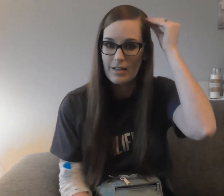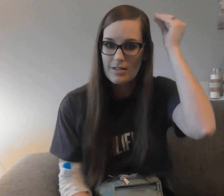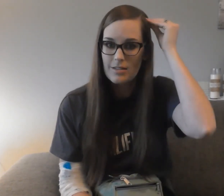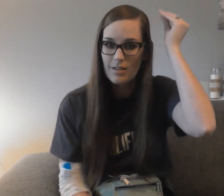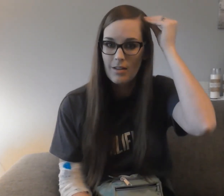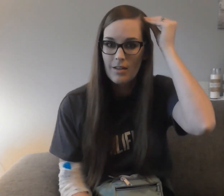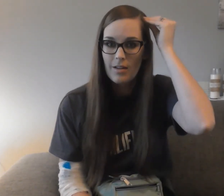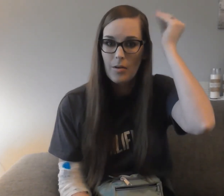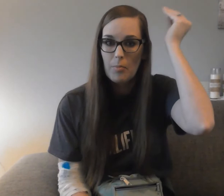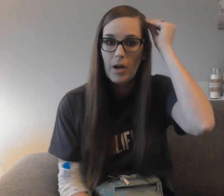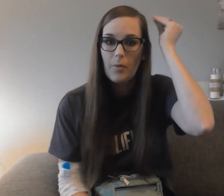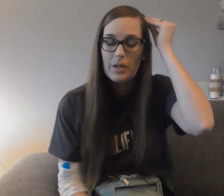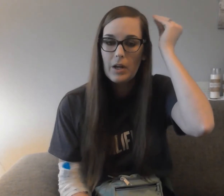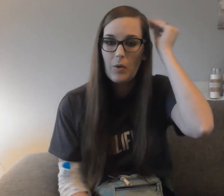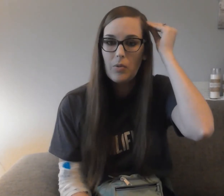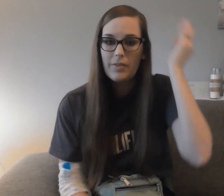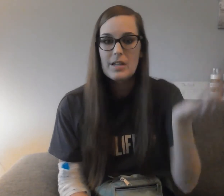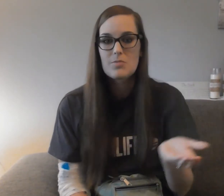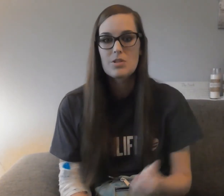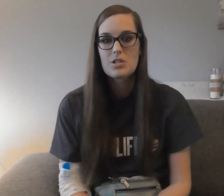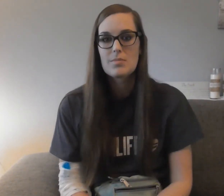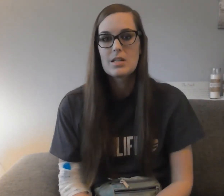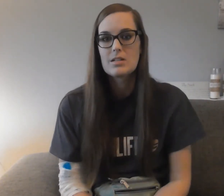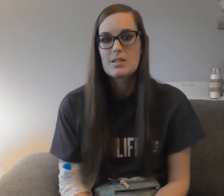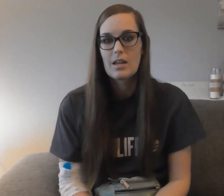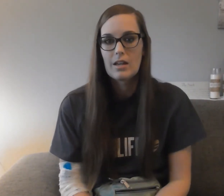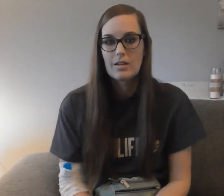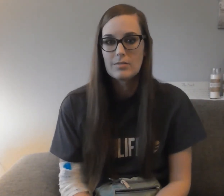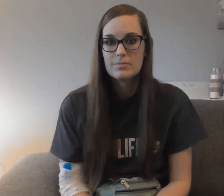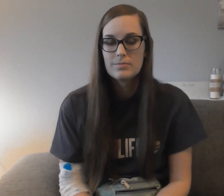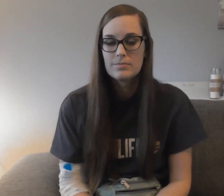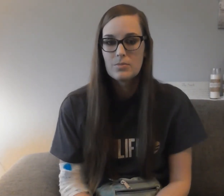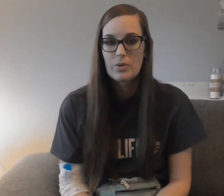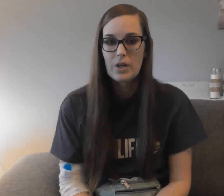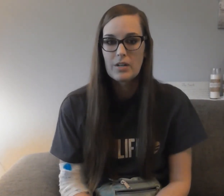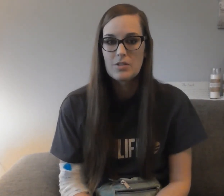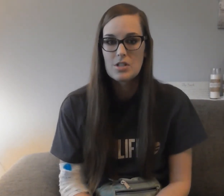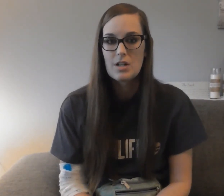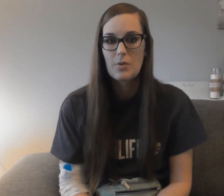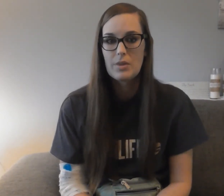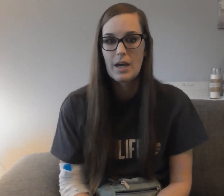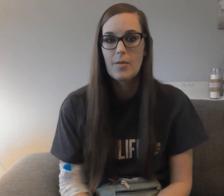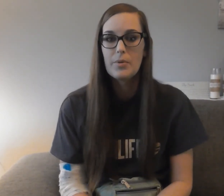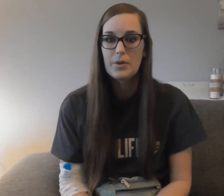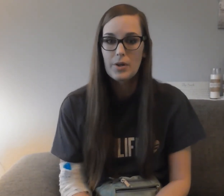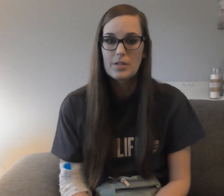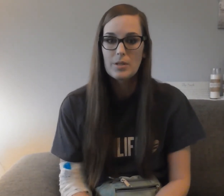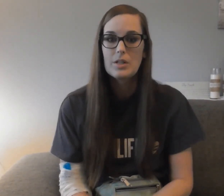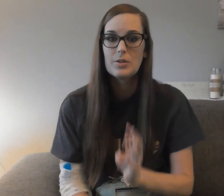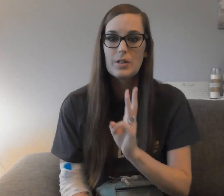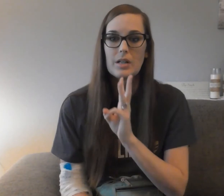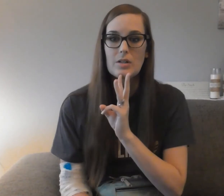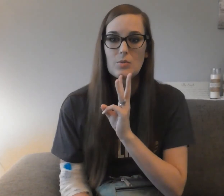this. But we know that that's what she means, and we've kind of just stuck with that. But the correct way to do it is